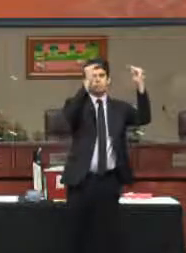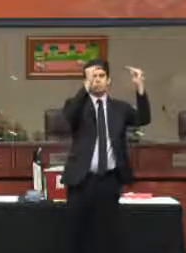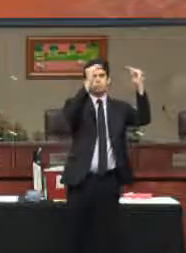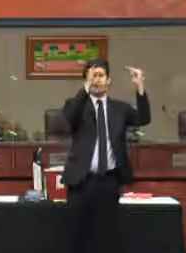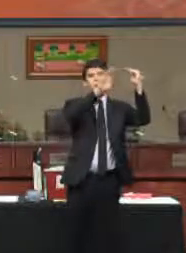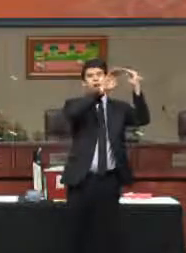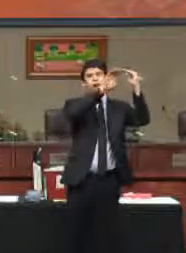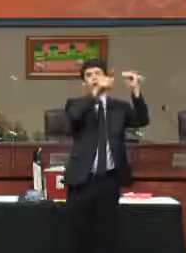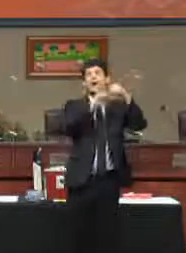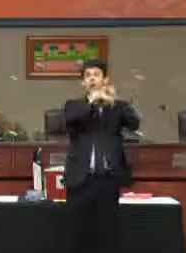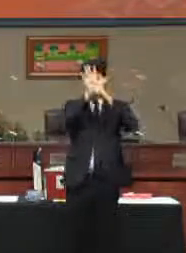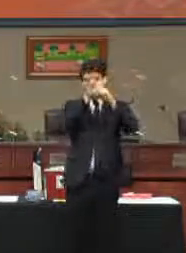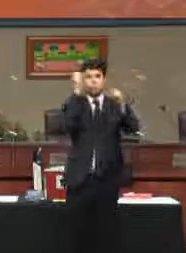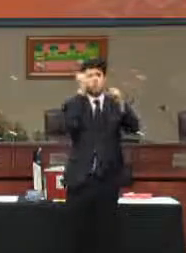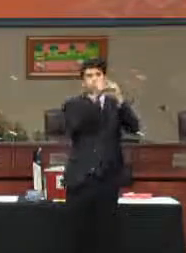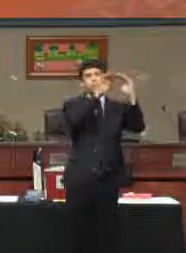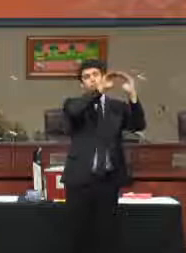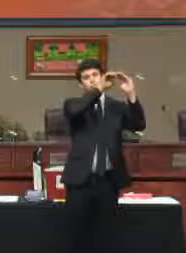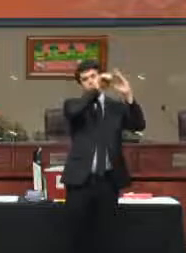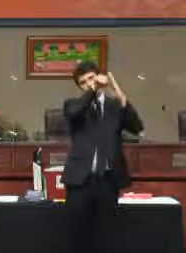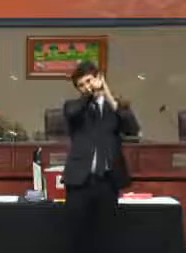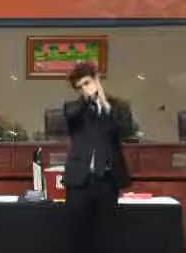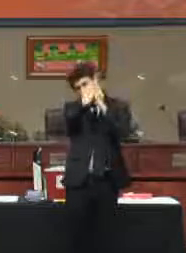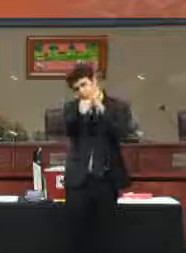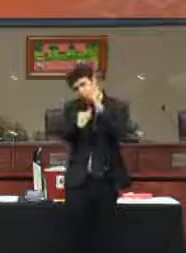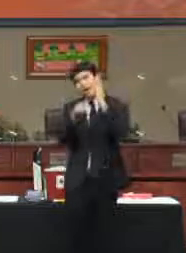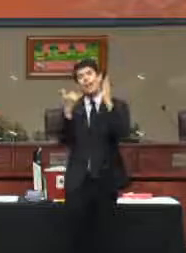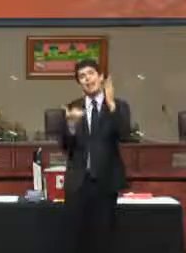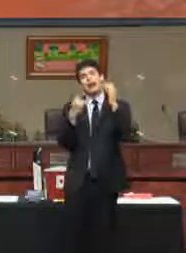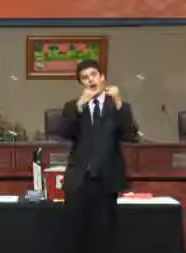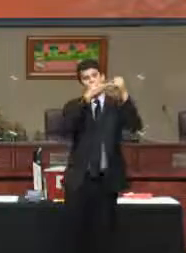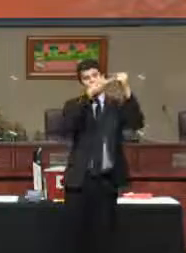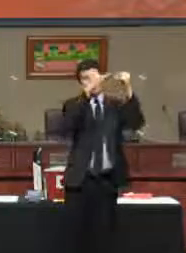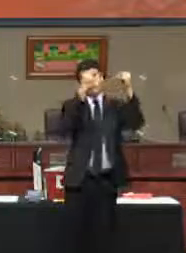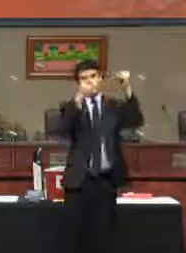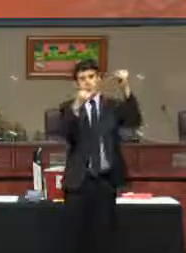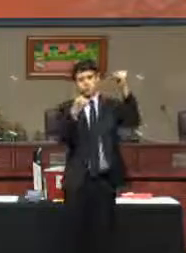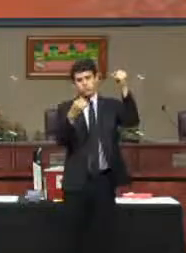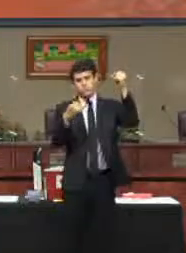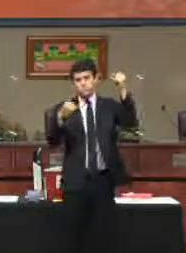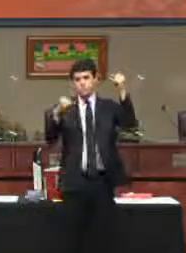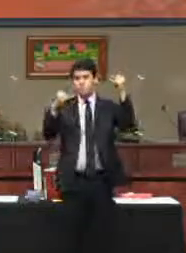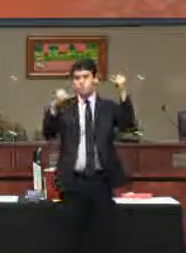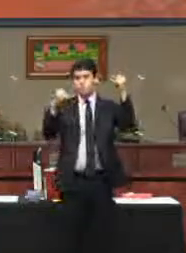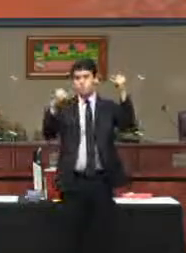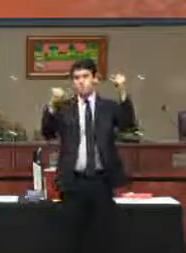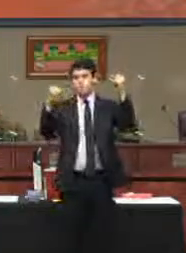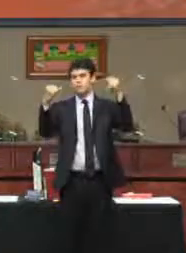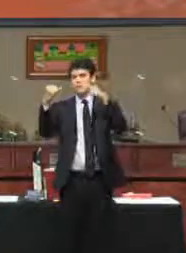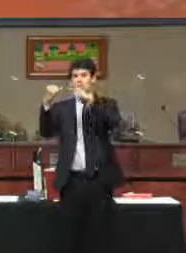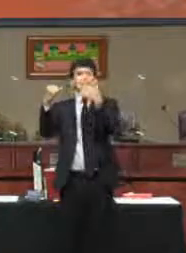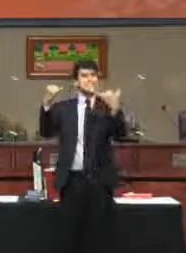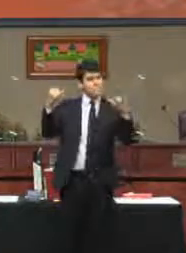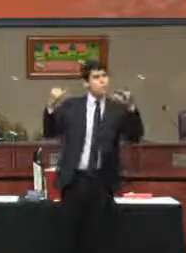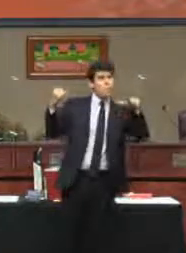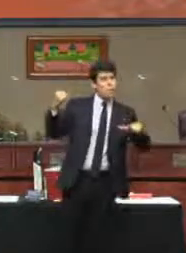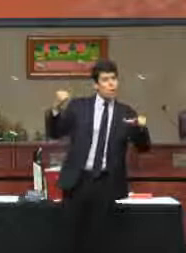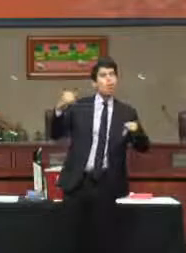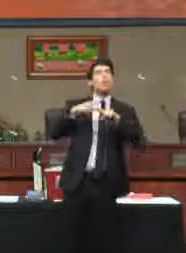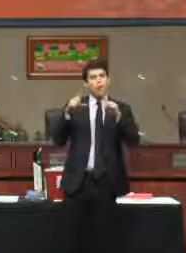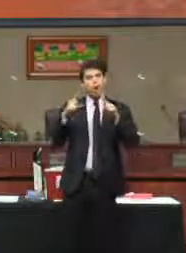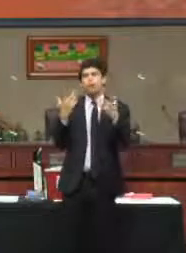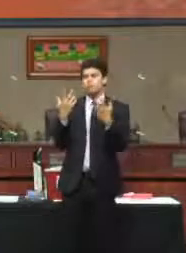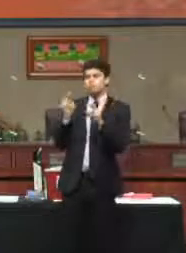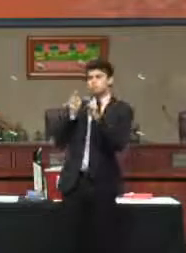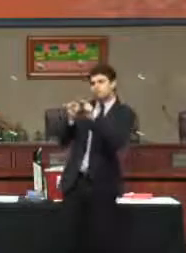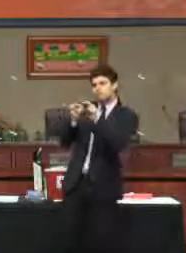trend is really good. We are heading in the right direction, and anybody that's been out to the tourist